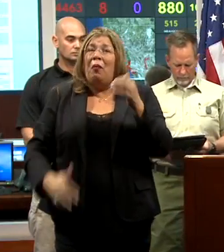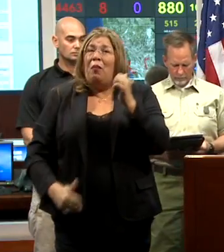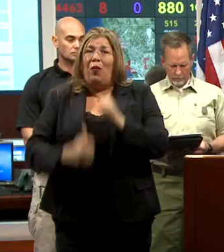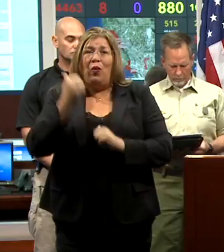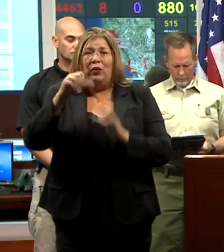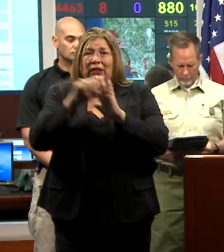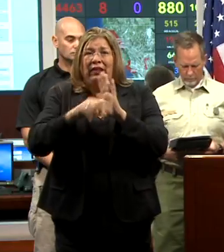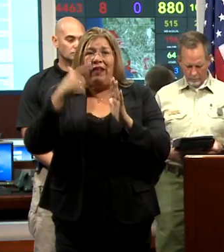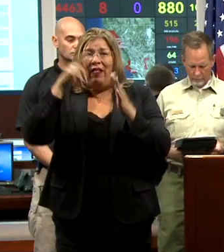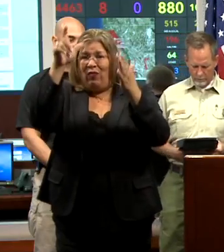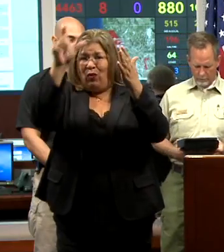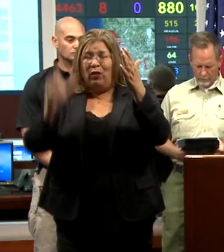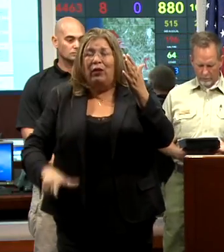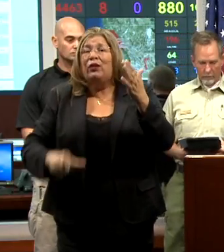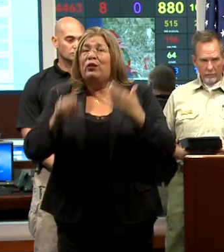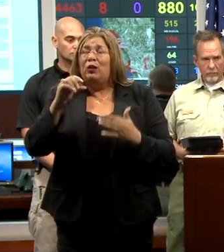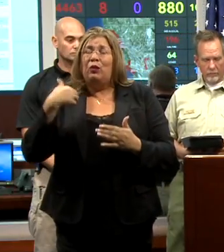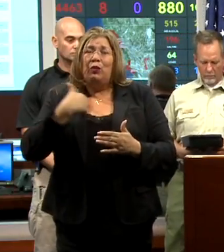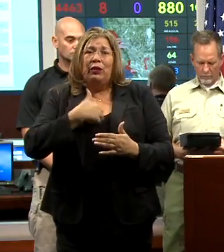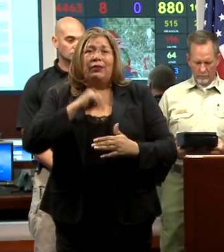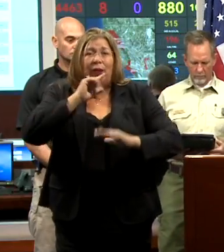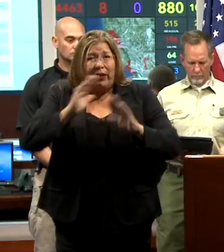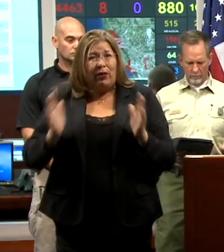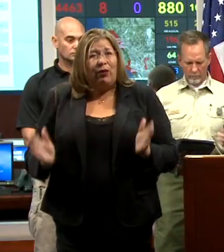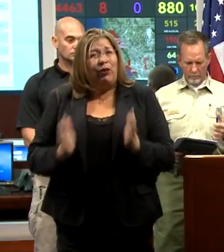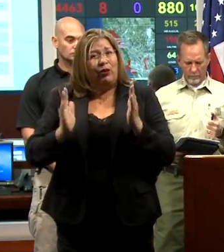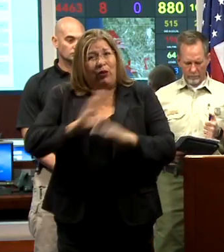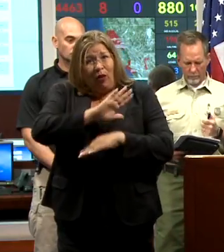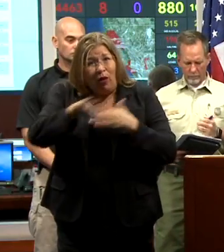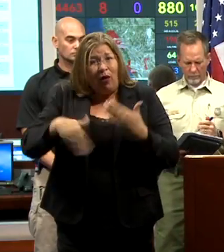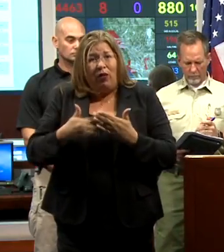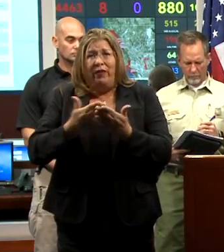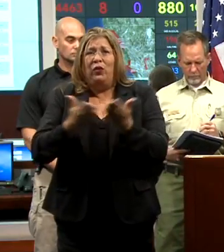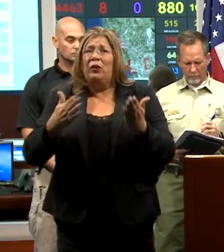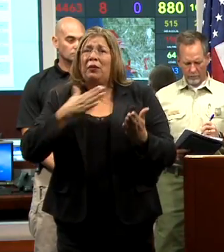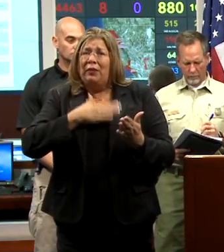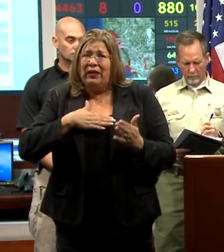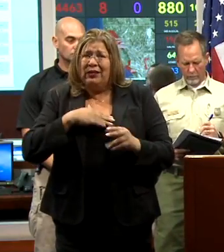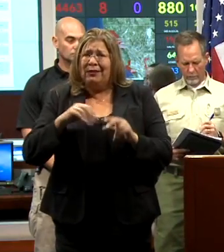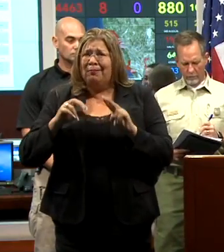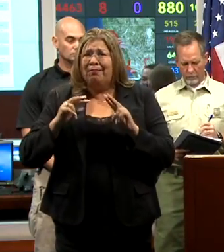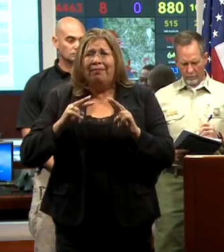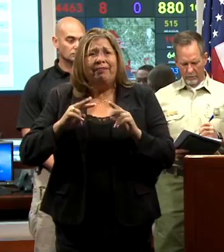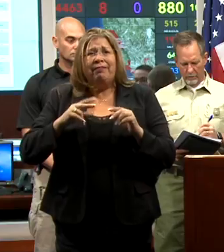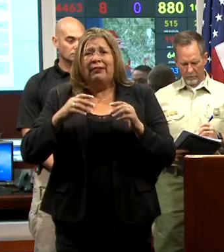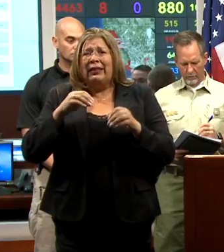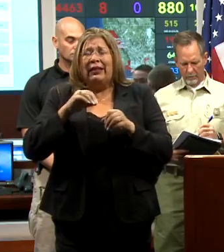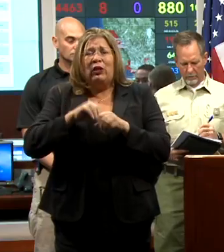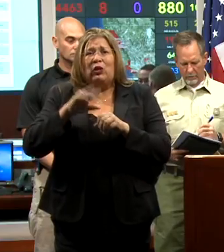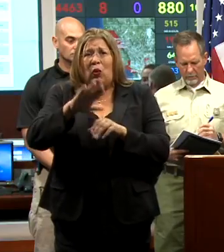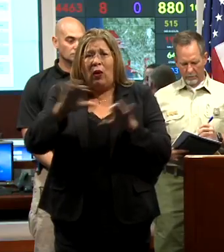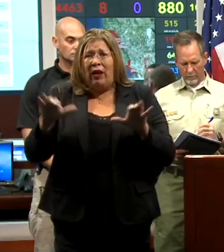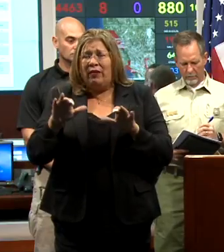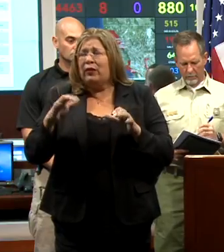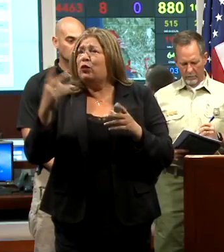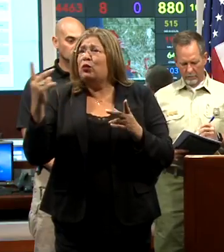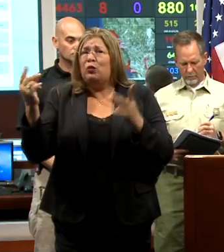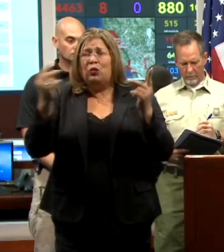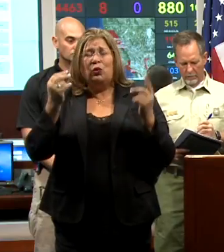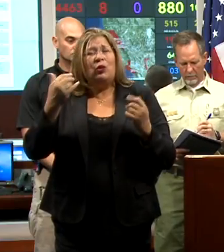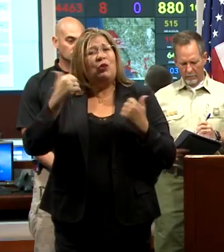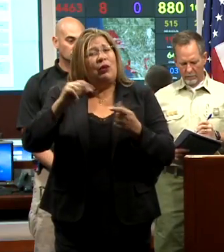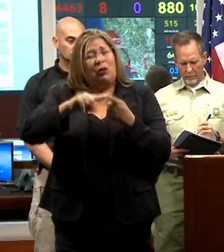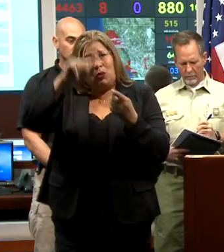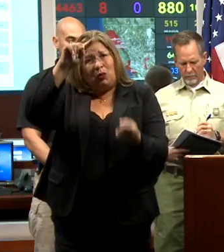of California. So we urge all of you to be diligent in your outdoor activities to reduce any